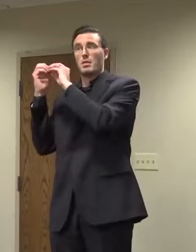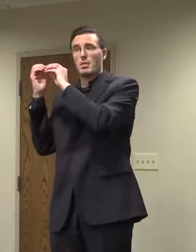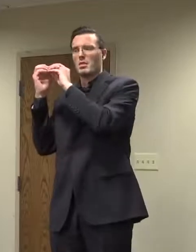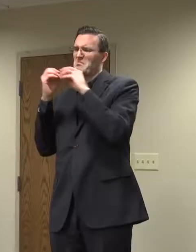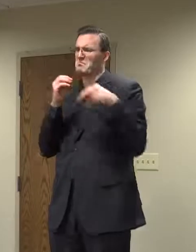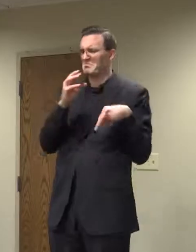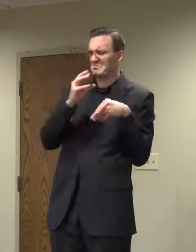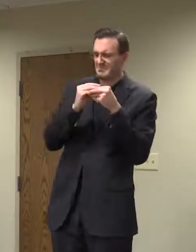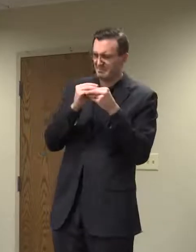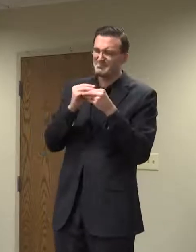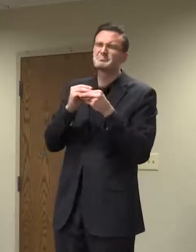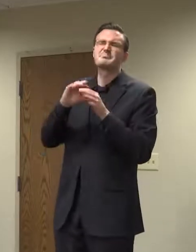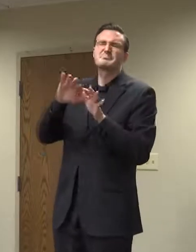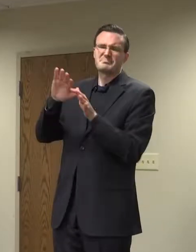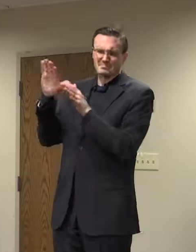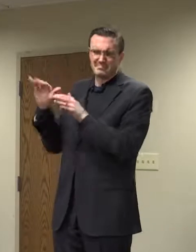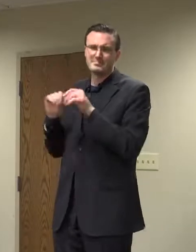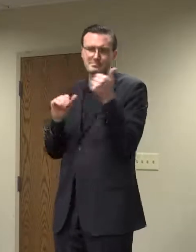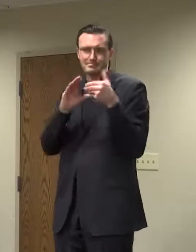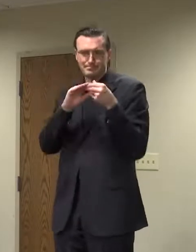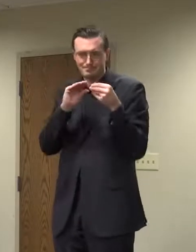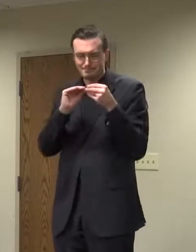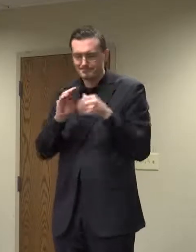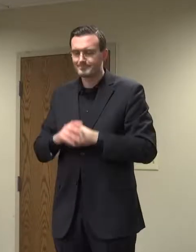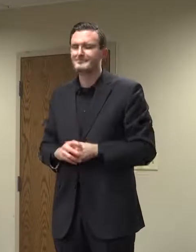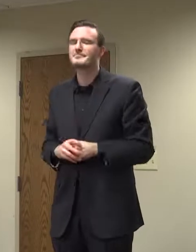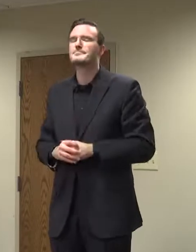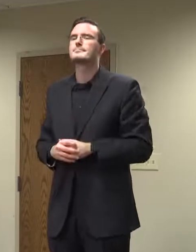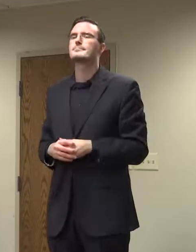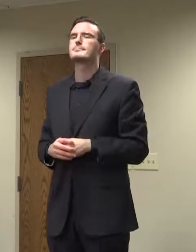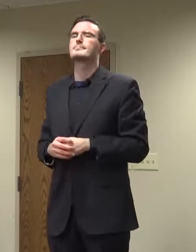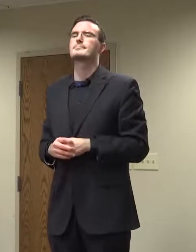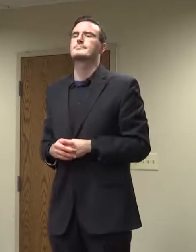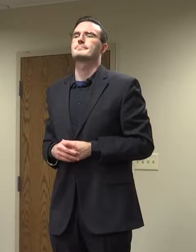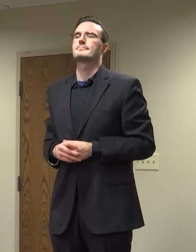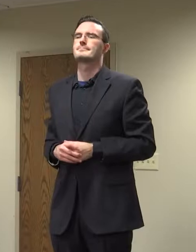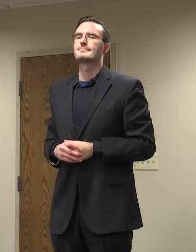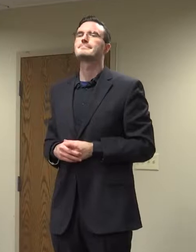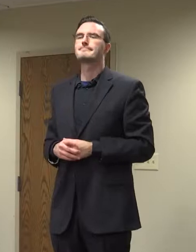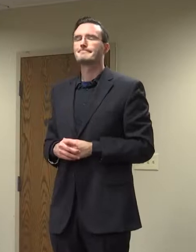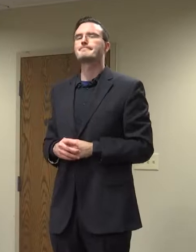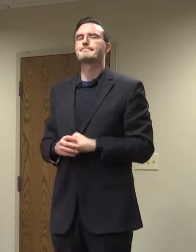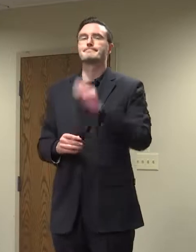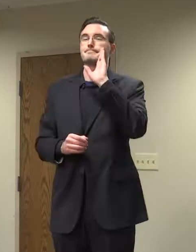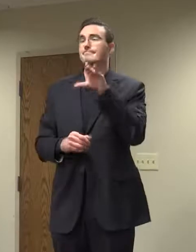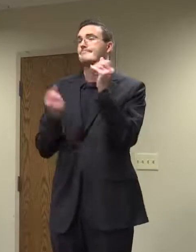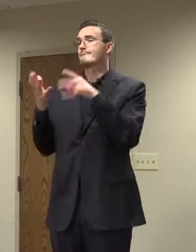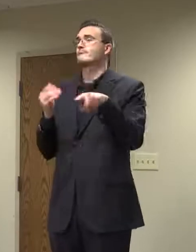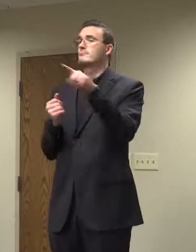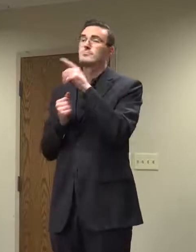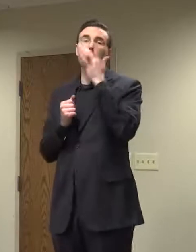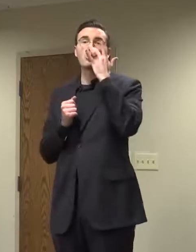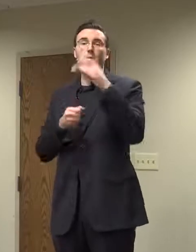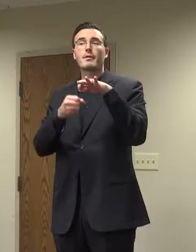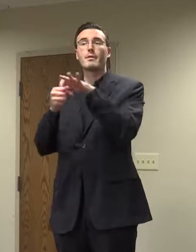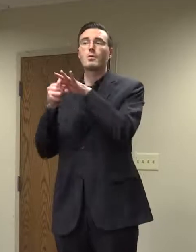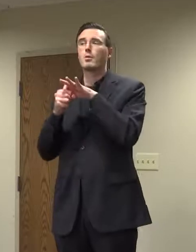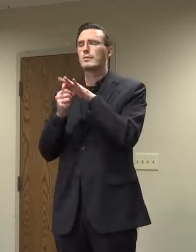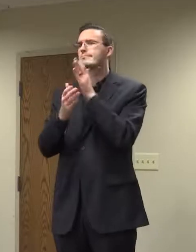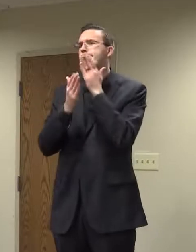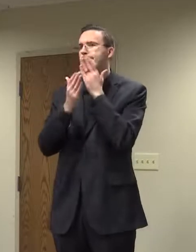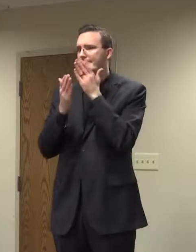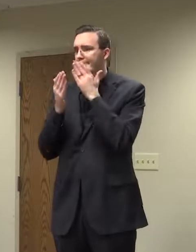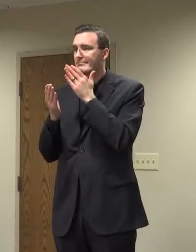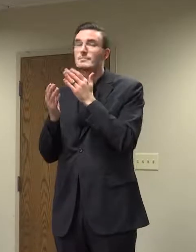of comments. One is, please, I know so many people have already voted early. Many people will still go to the